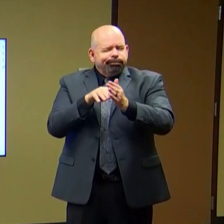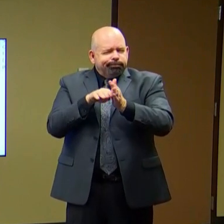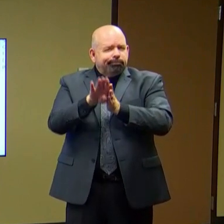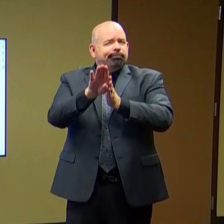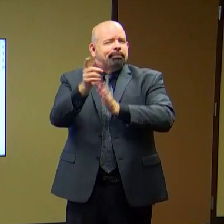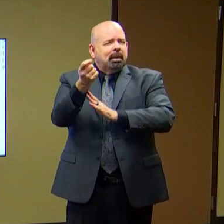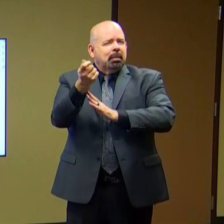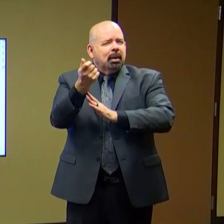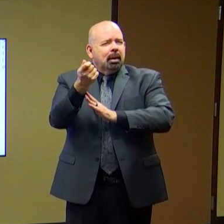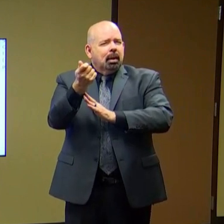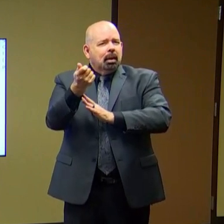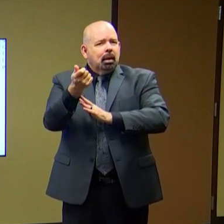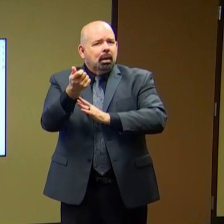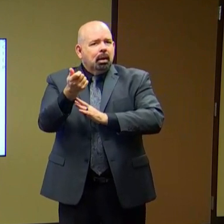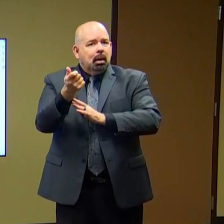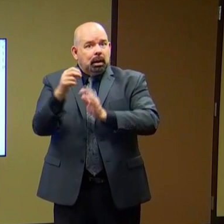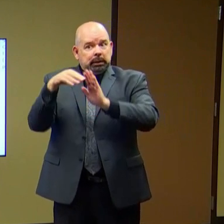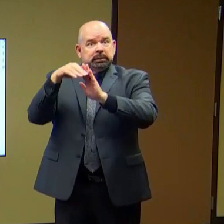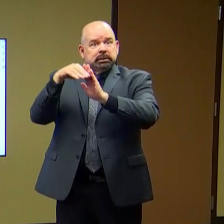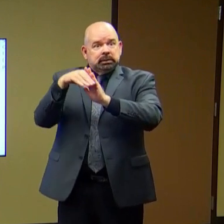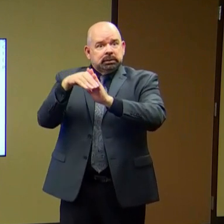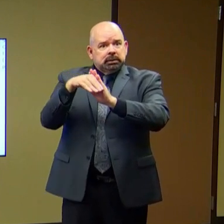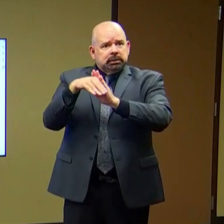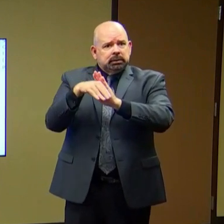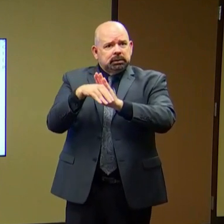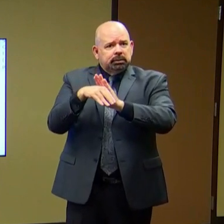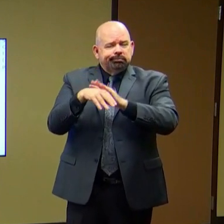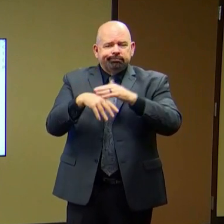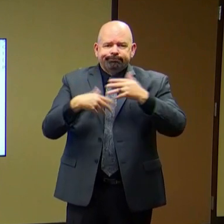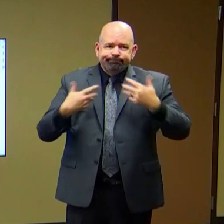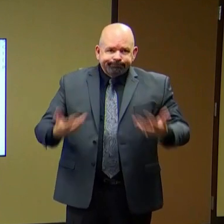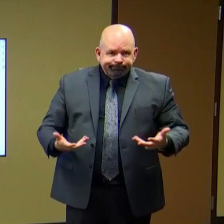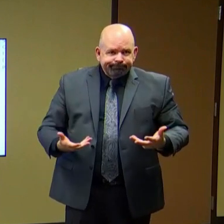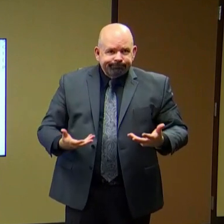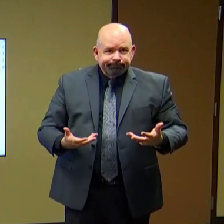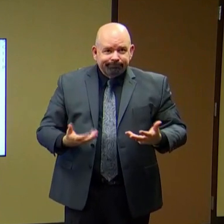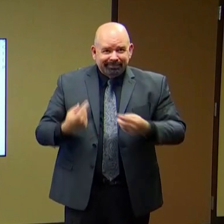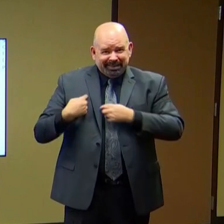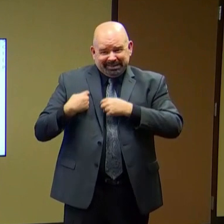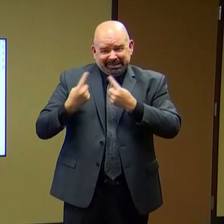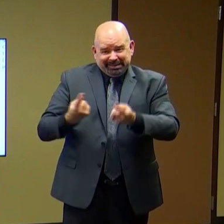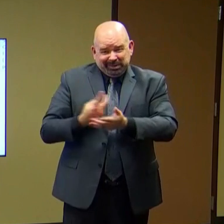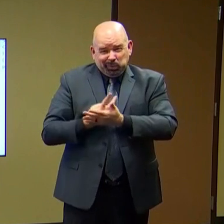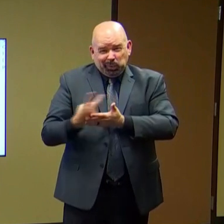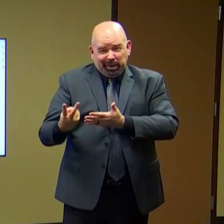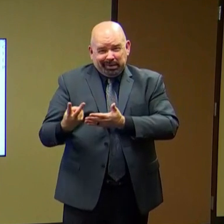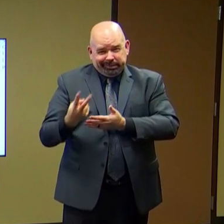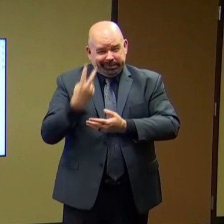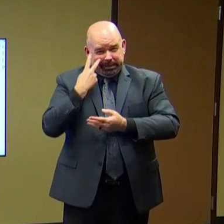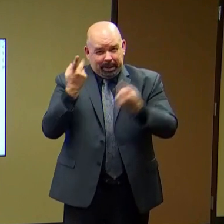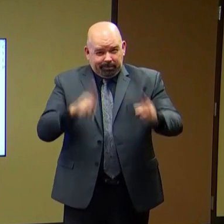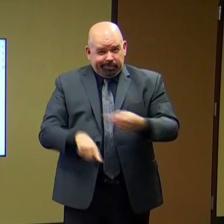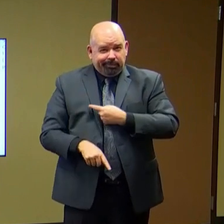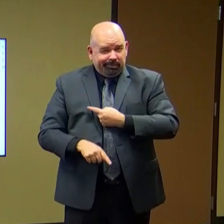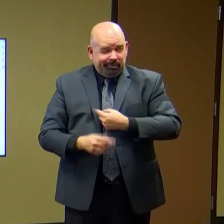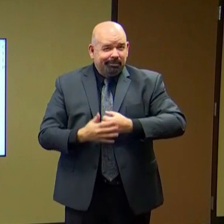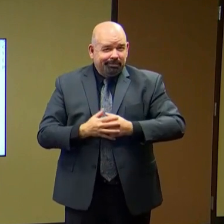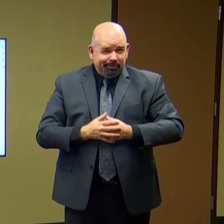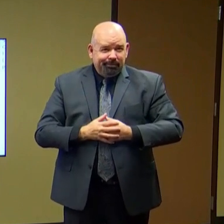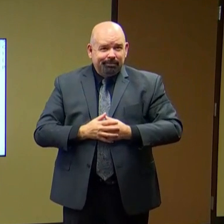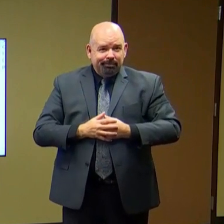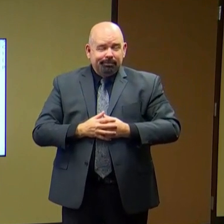it's been declining. And now what we're concerned about, you can see the last 2 weeks at the end, back into this